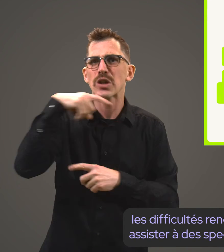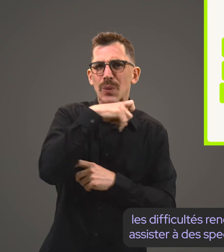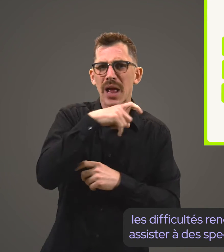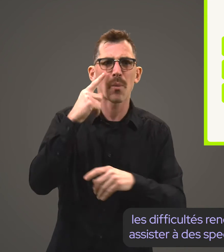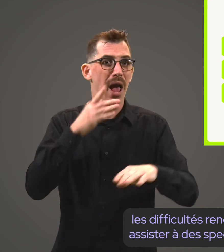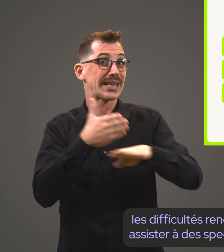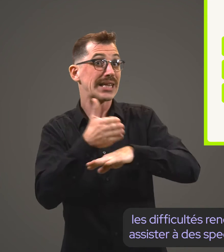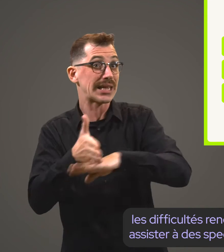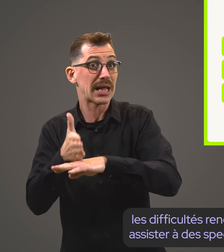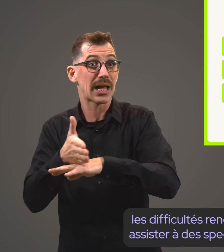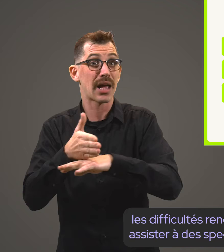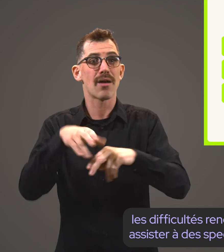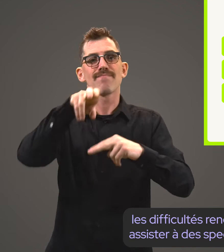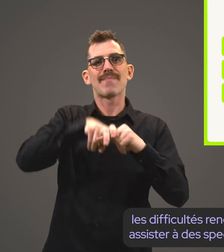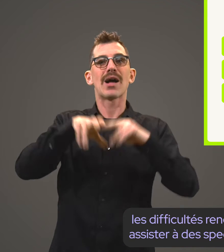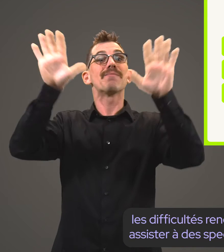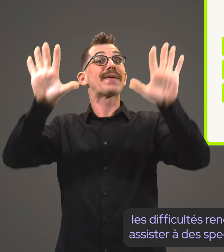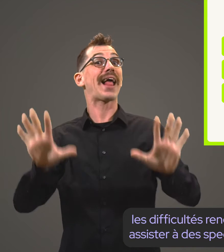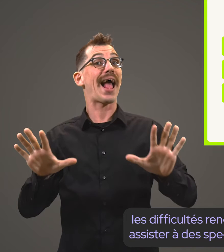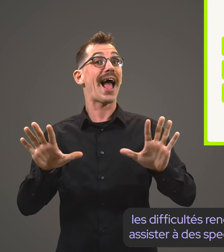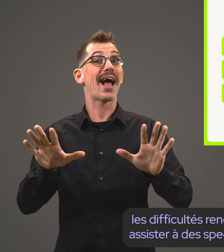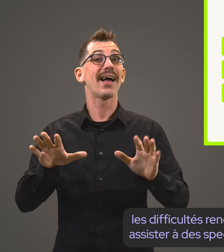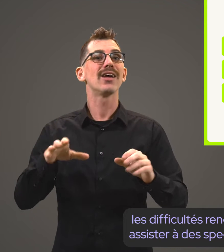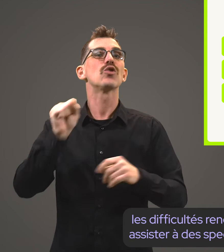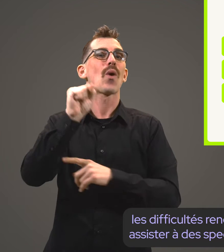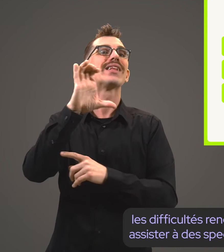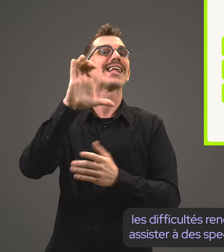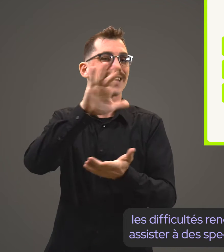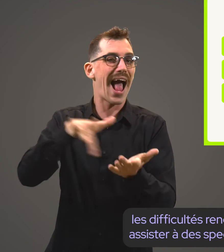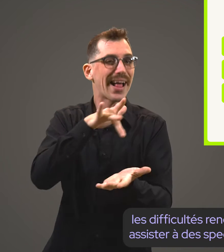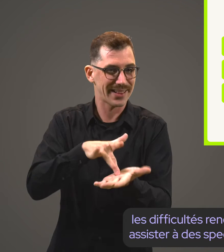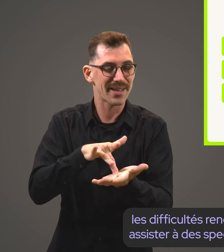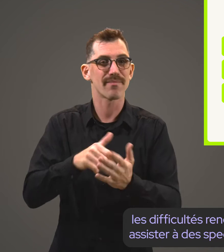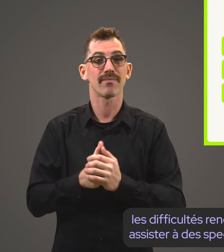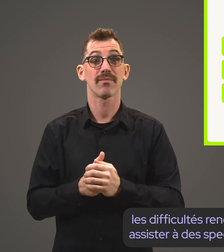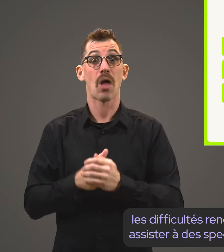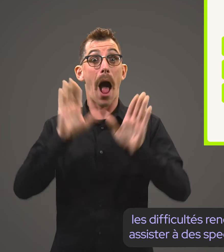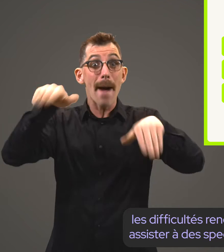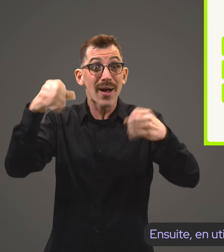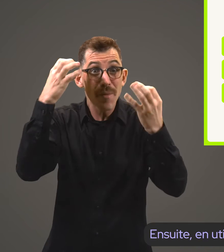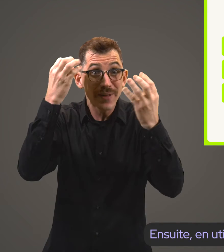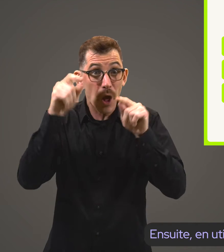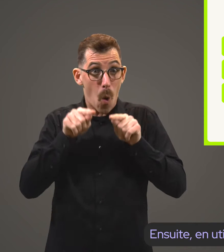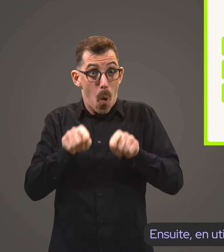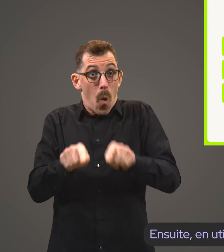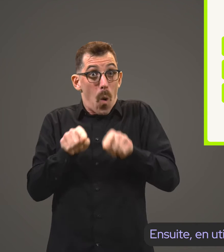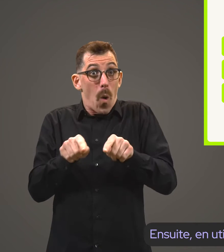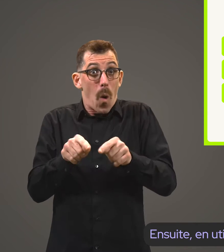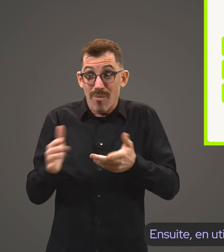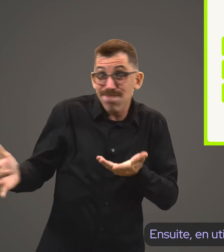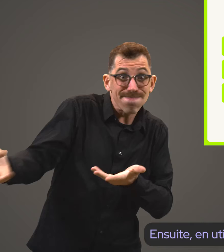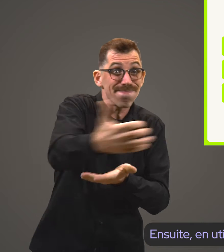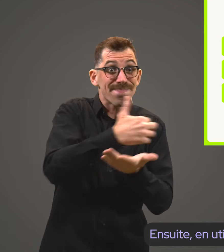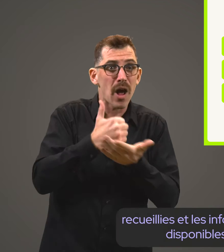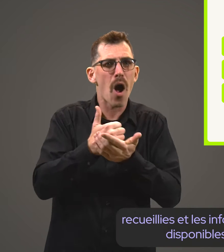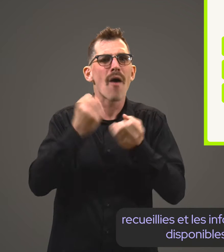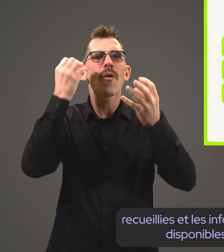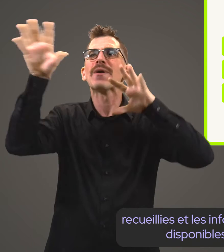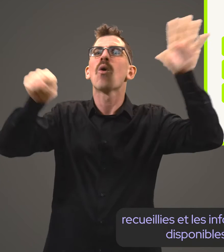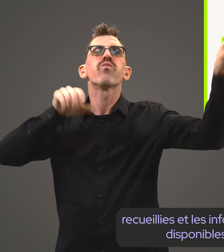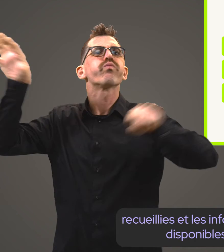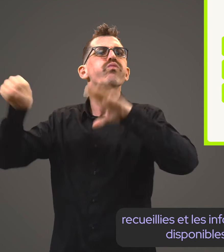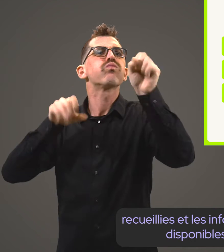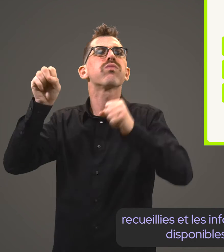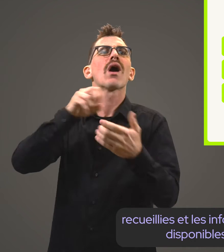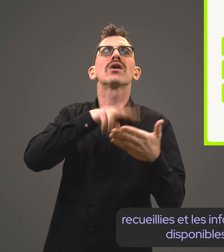in accessing and attending live performances at the Segal Center. Then, using this information they